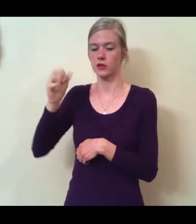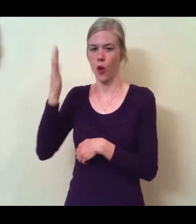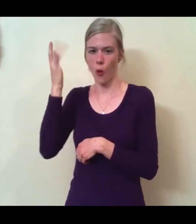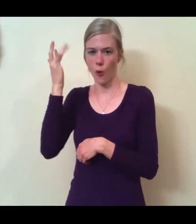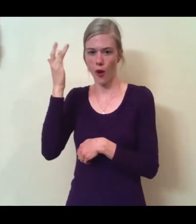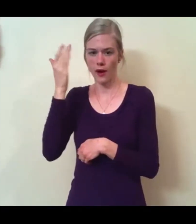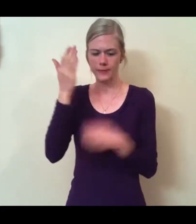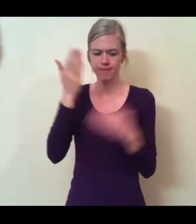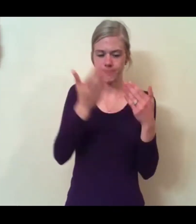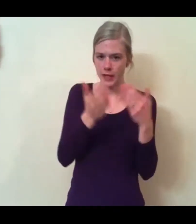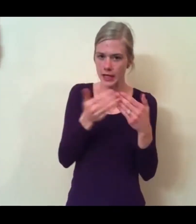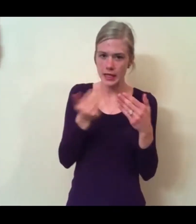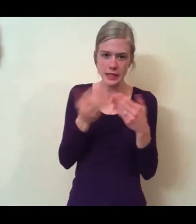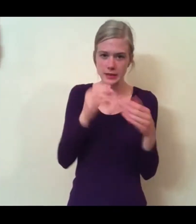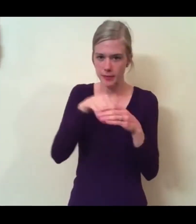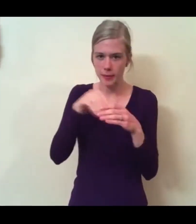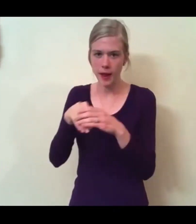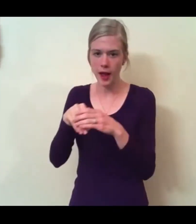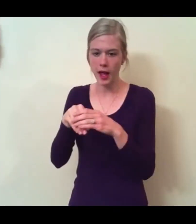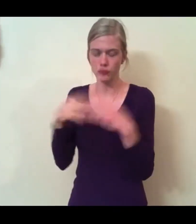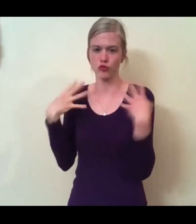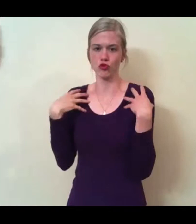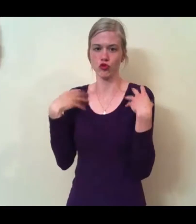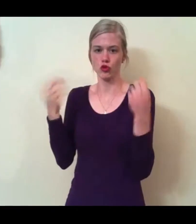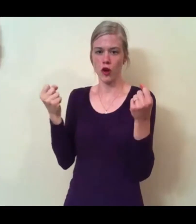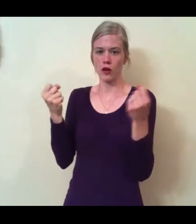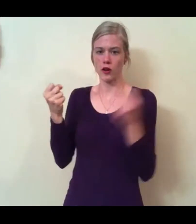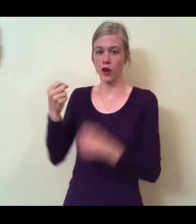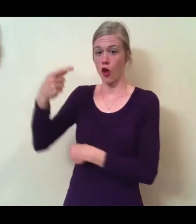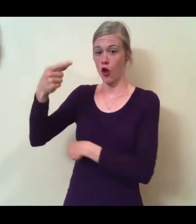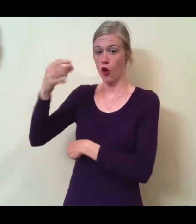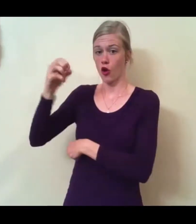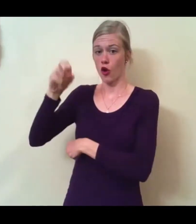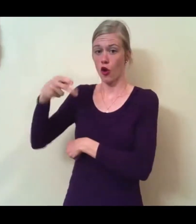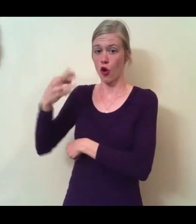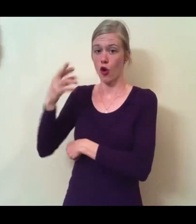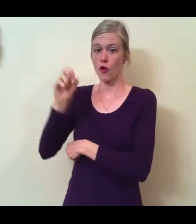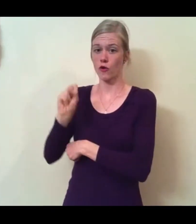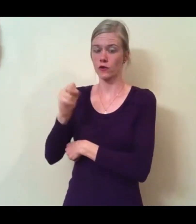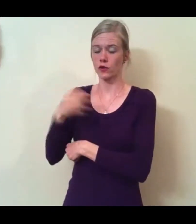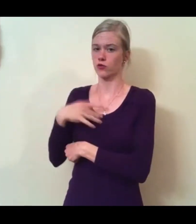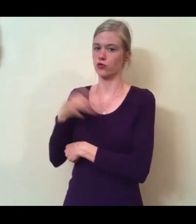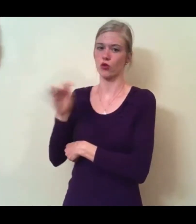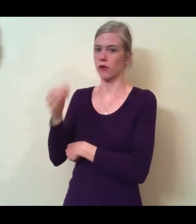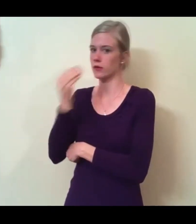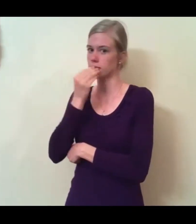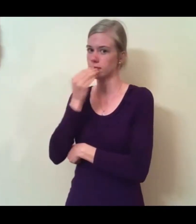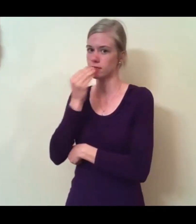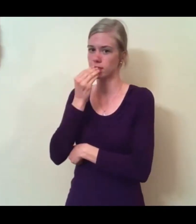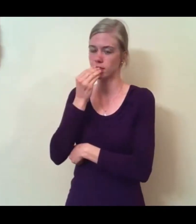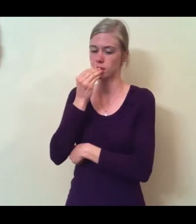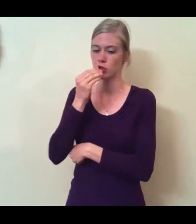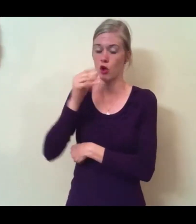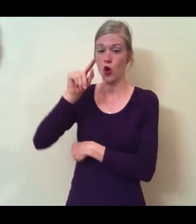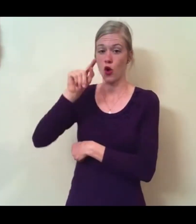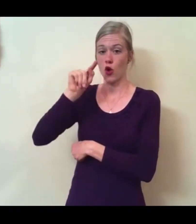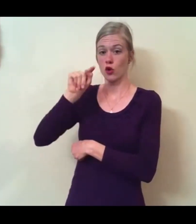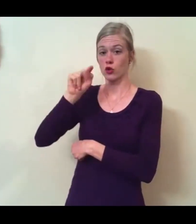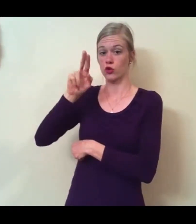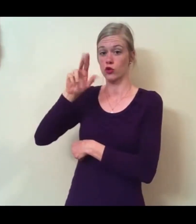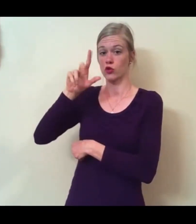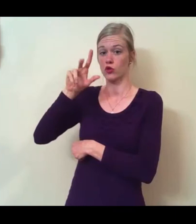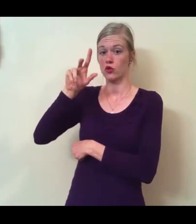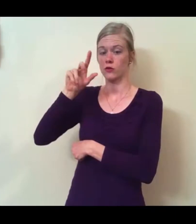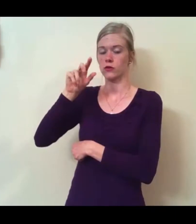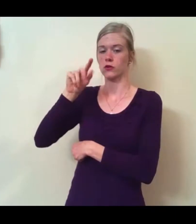hardy, and gophers don't like to eat them. Now, tulips are something else. A gopher considers a tulip